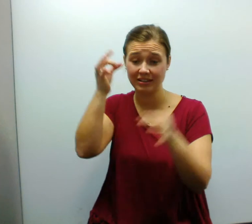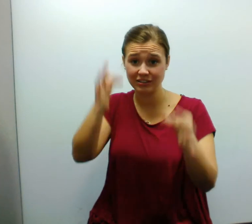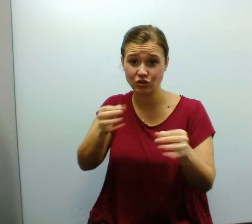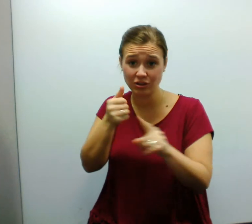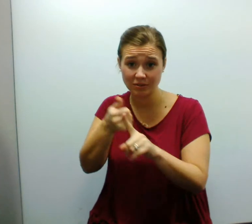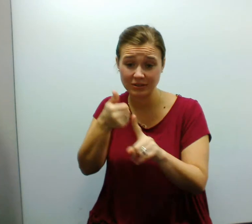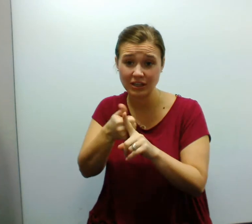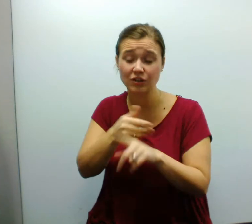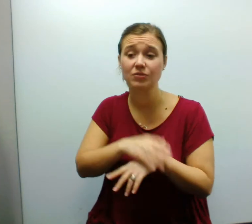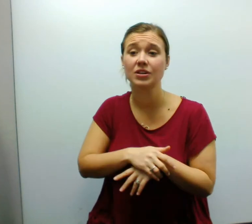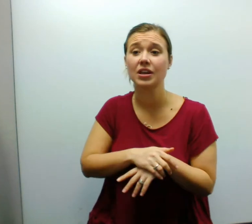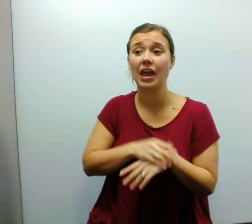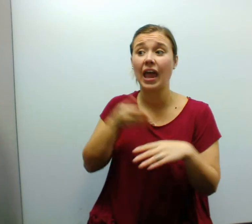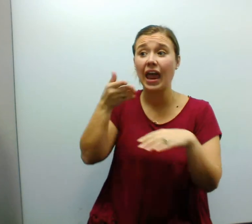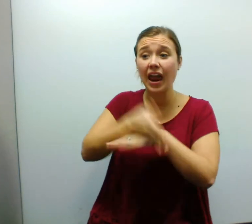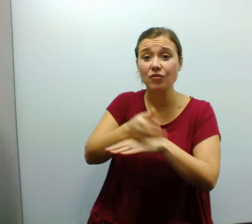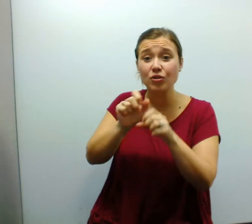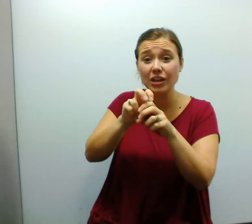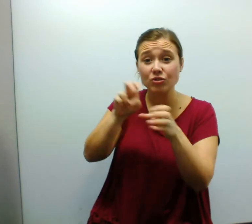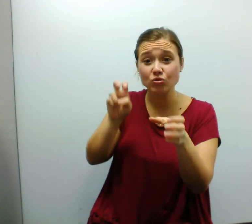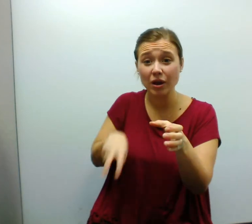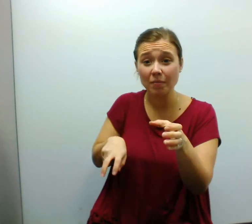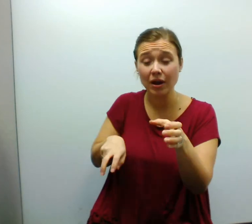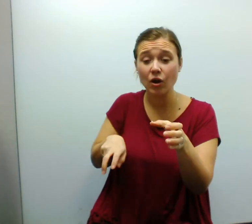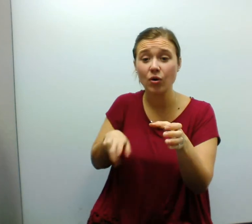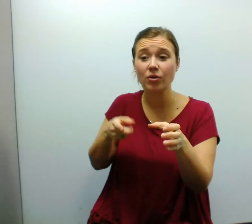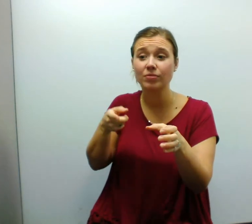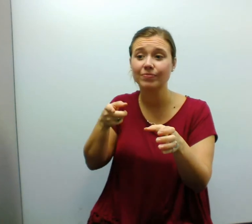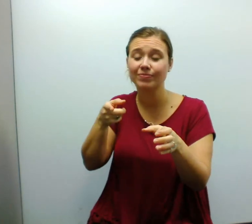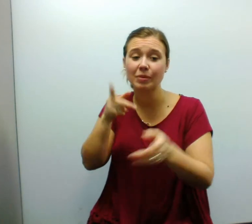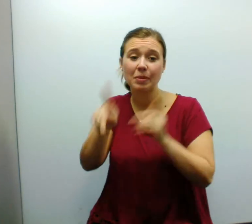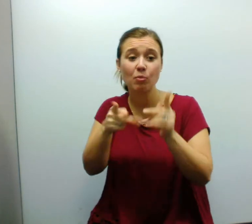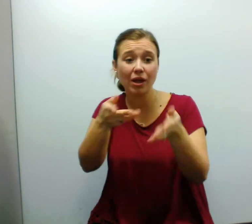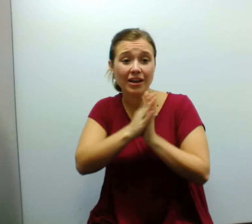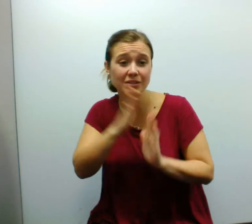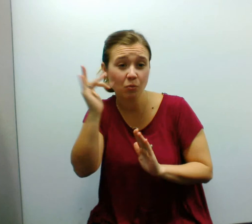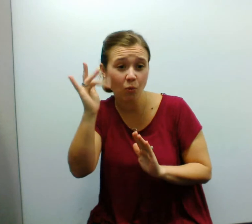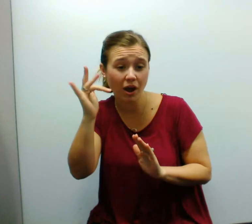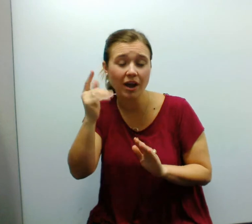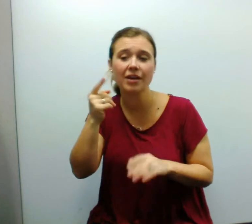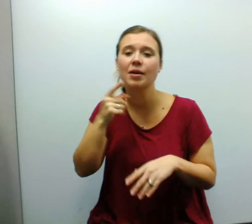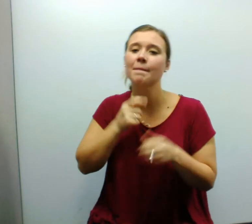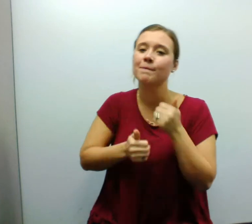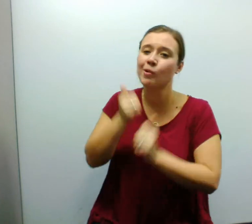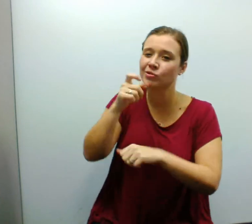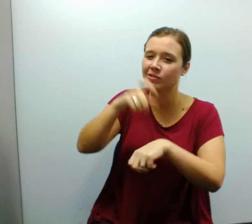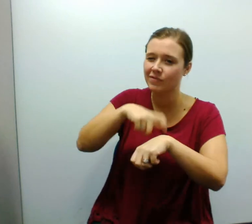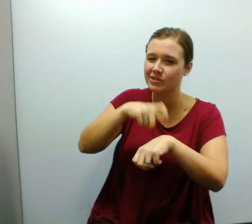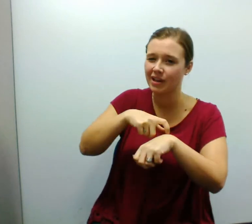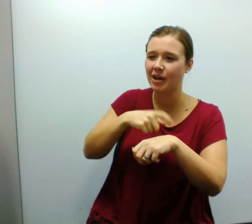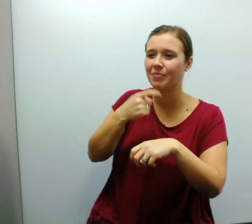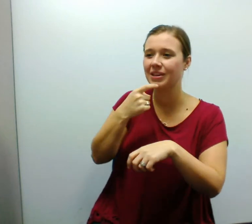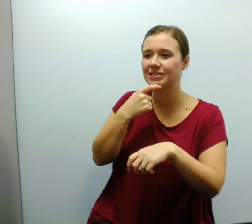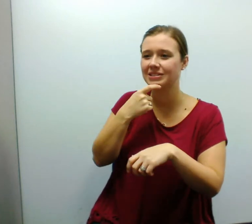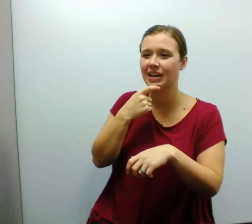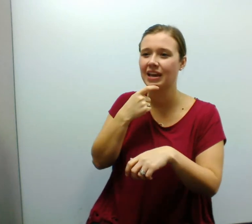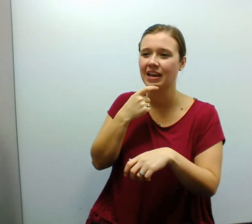they invariably cite unpleasant family or school experiences as the cause. Some